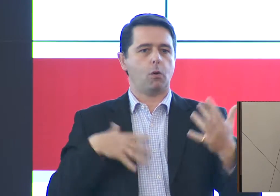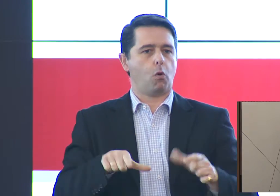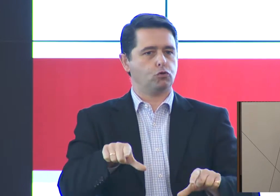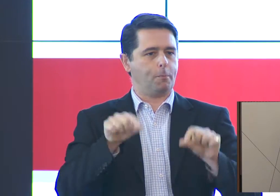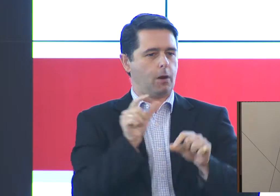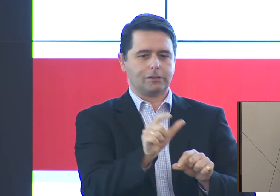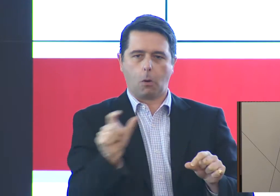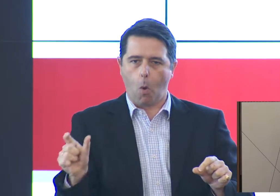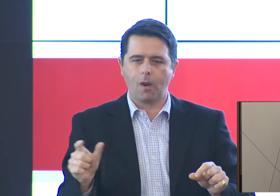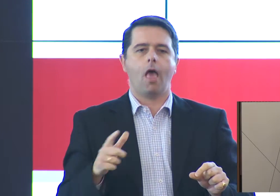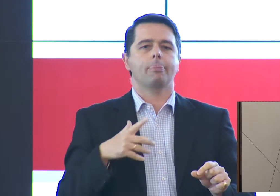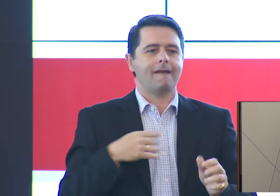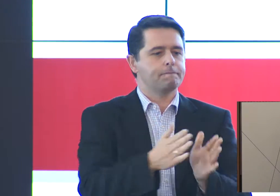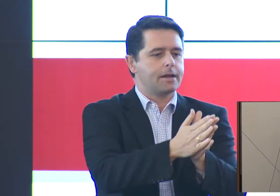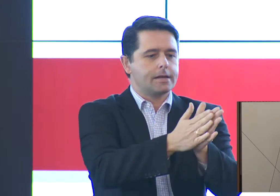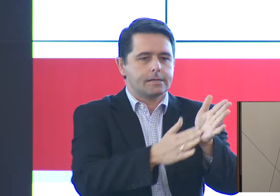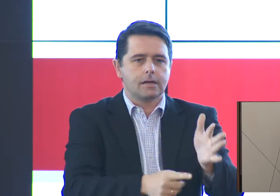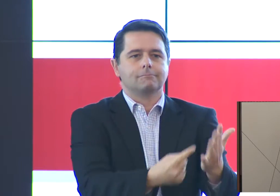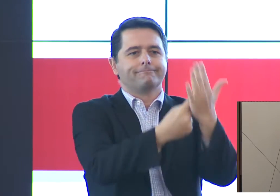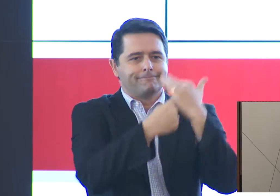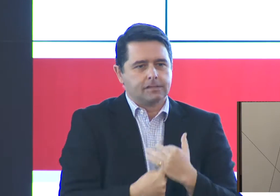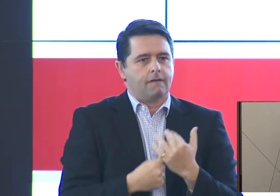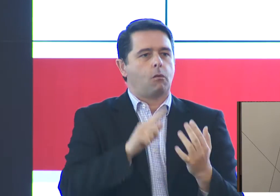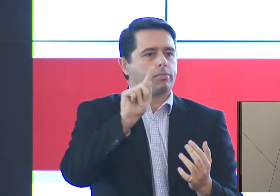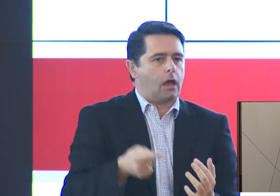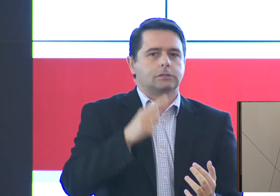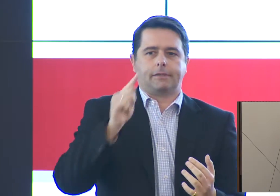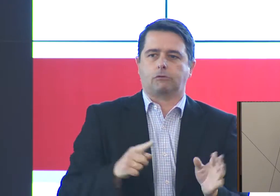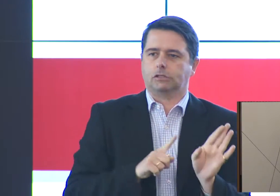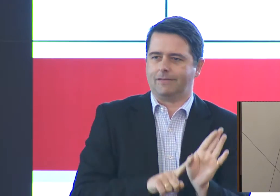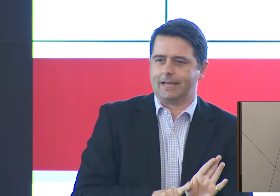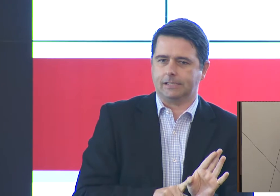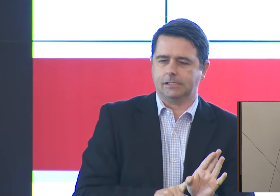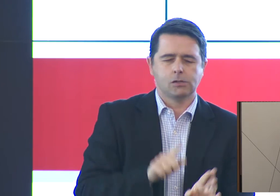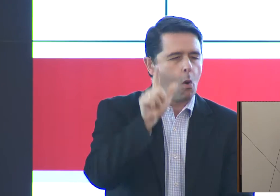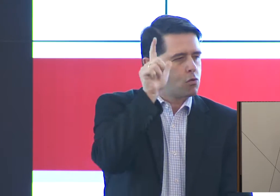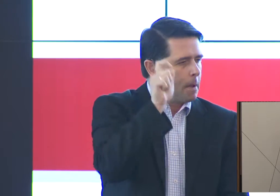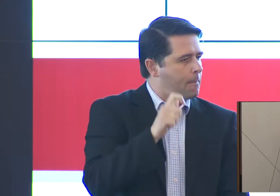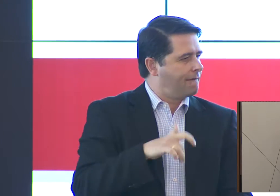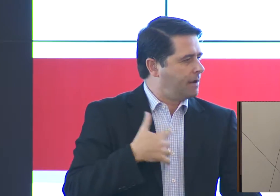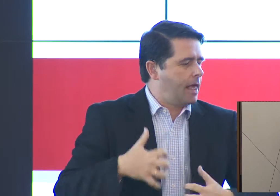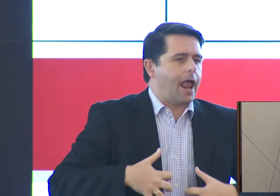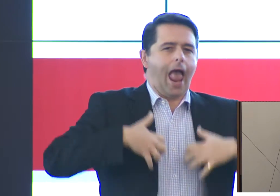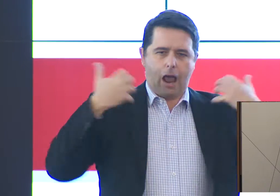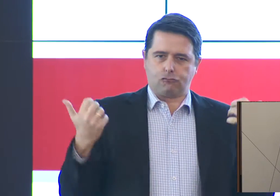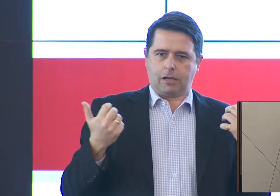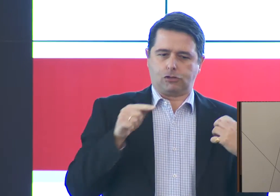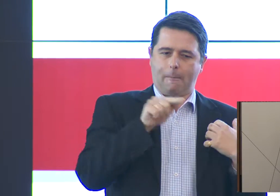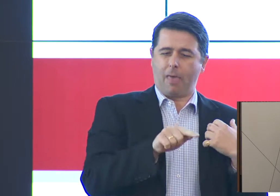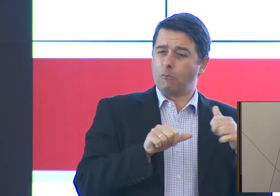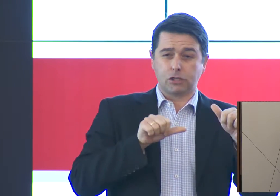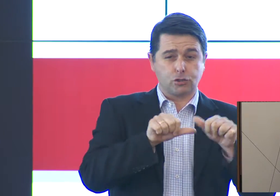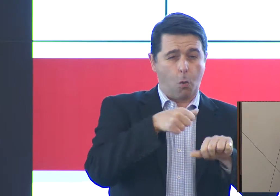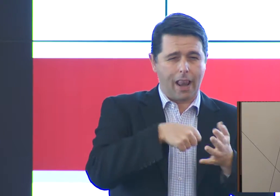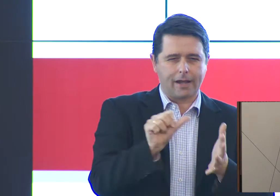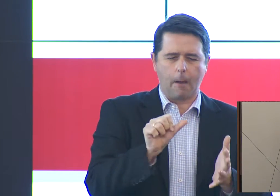been killed, neglected, whatever words or terminology you'd like to use. That had been occurring for so many years, and